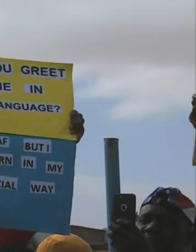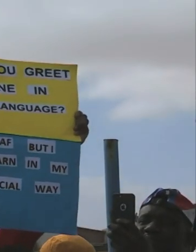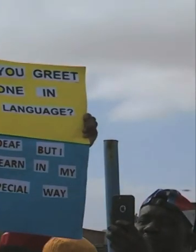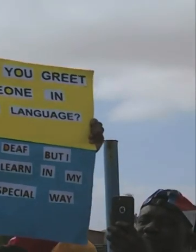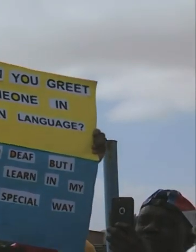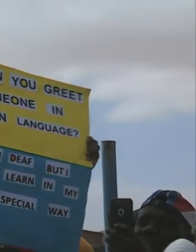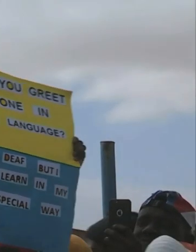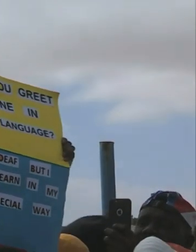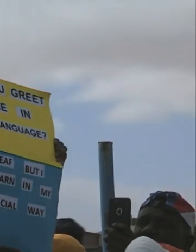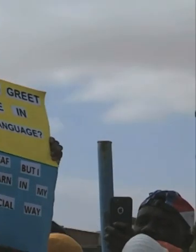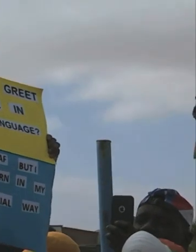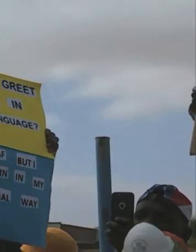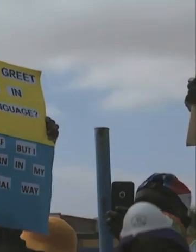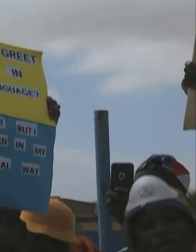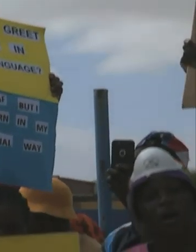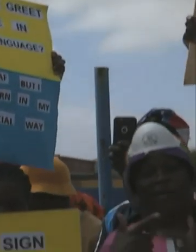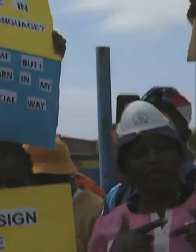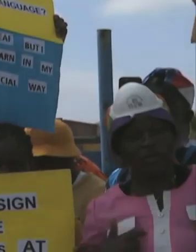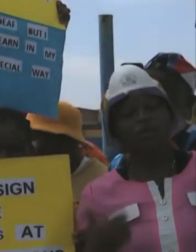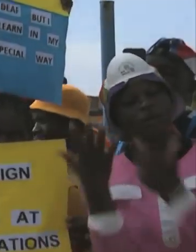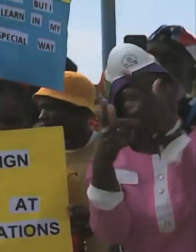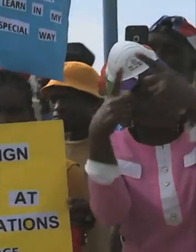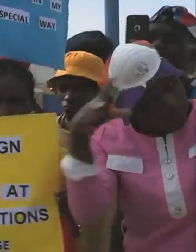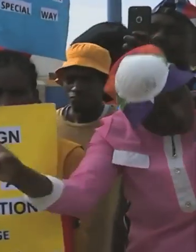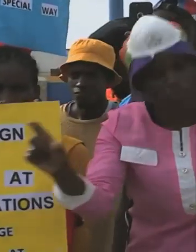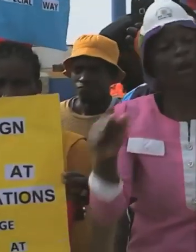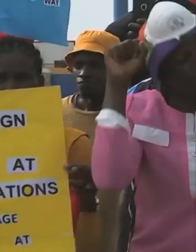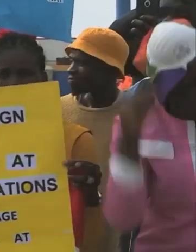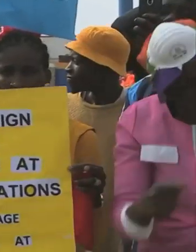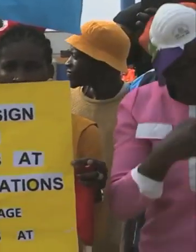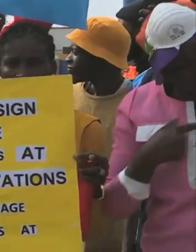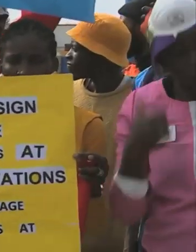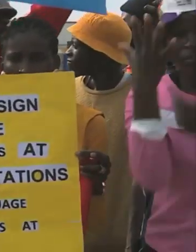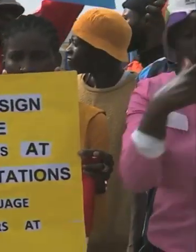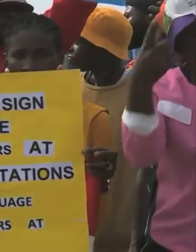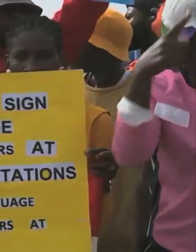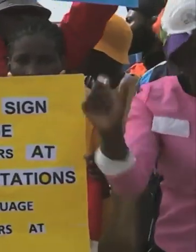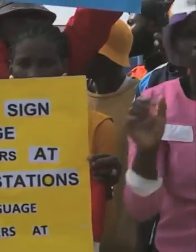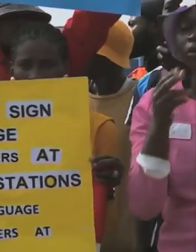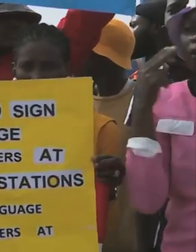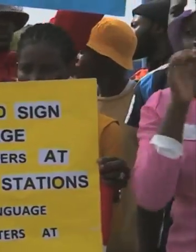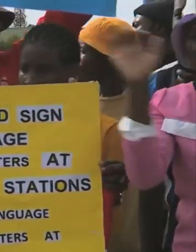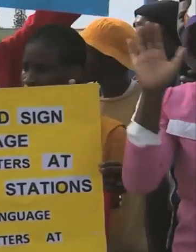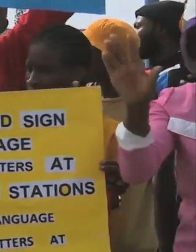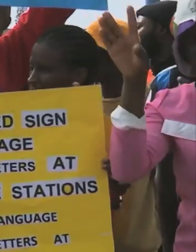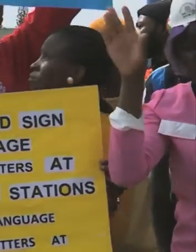98,000 Namibians with disabilities, close to 19,000 are either deaf, mute or have hearing